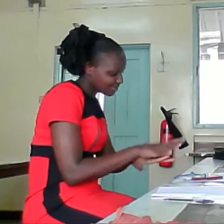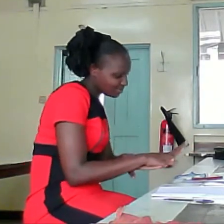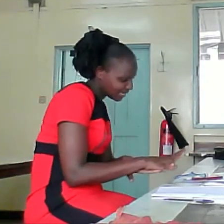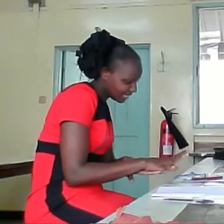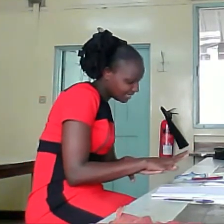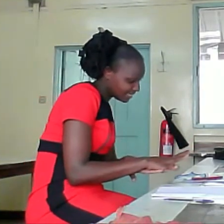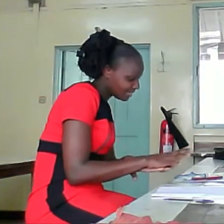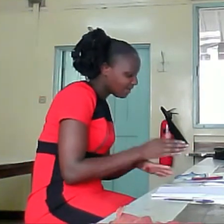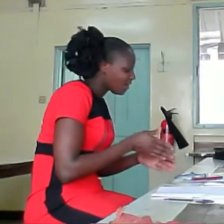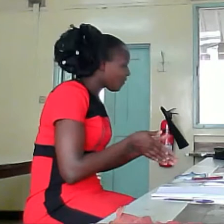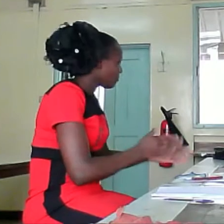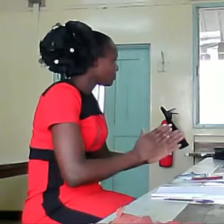Spread.